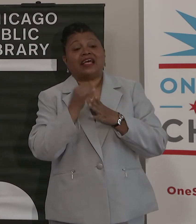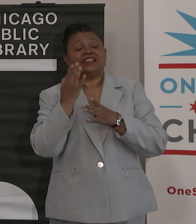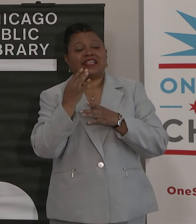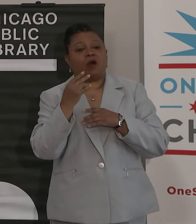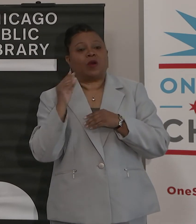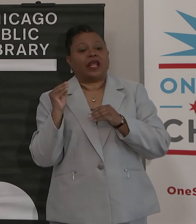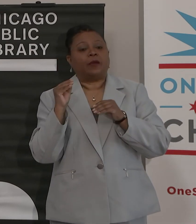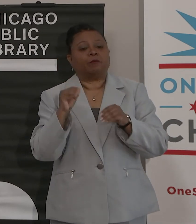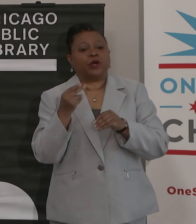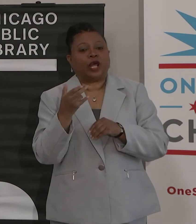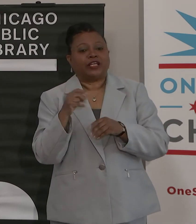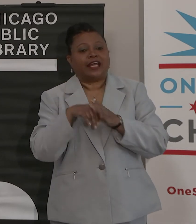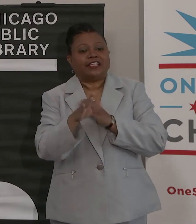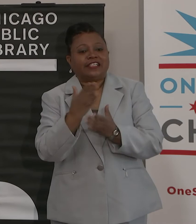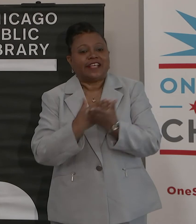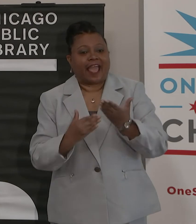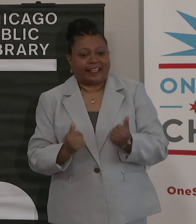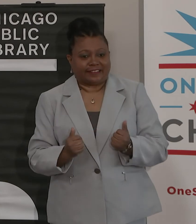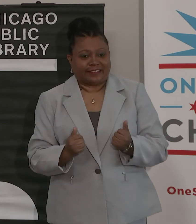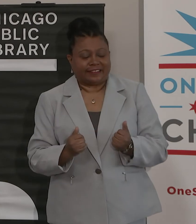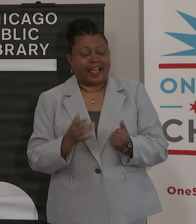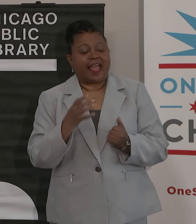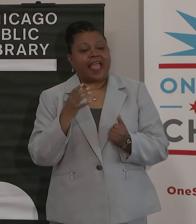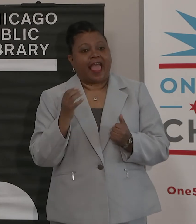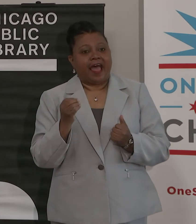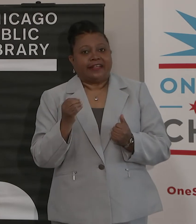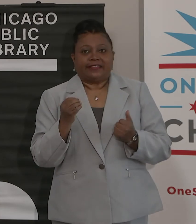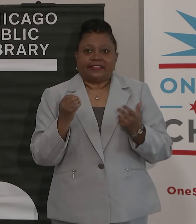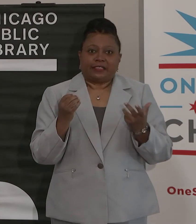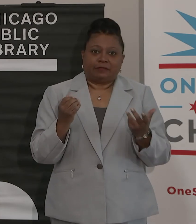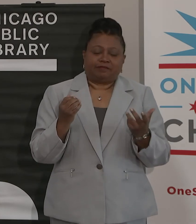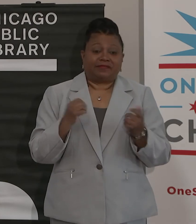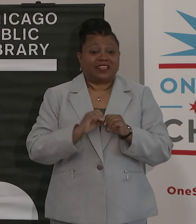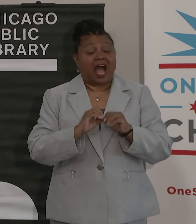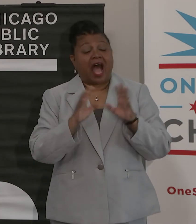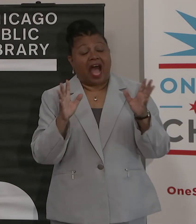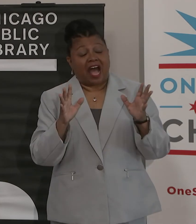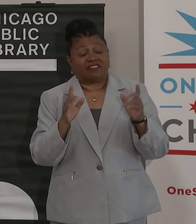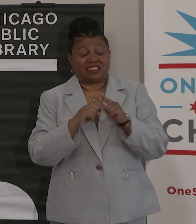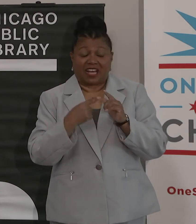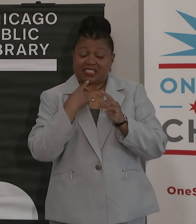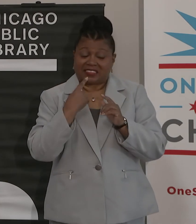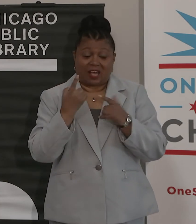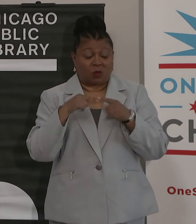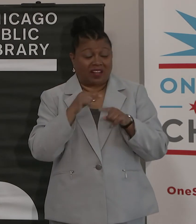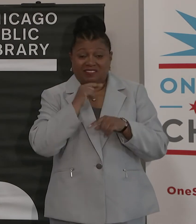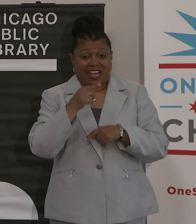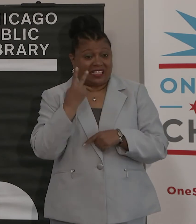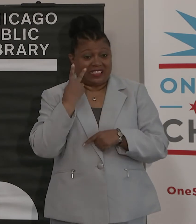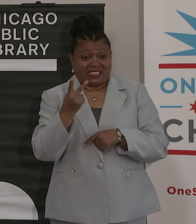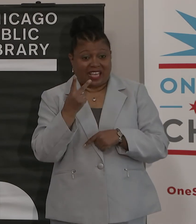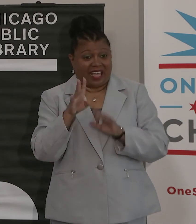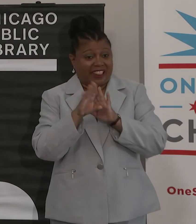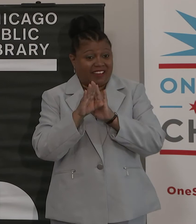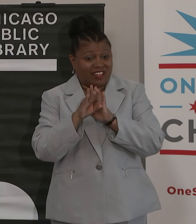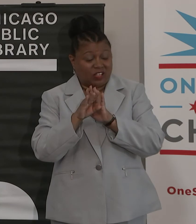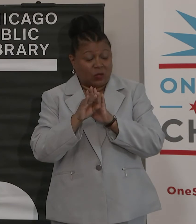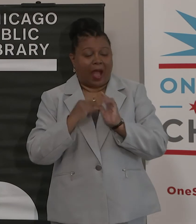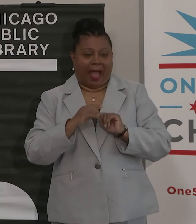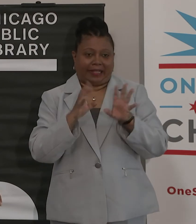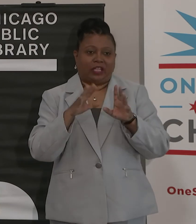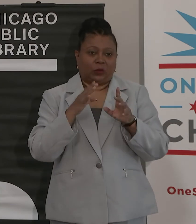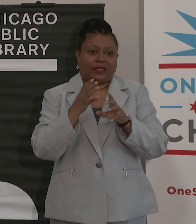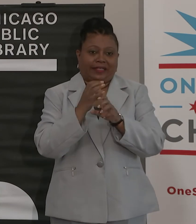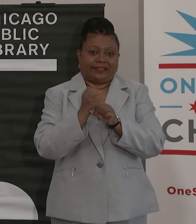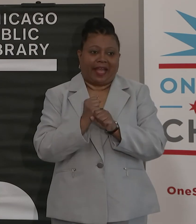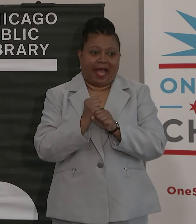somebody put a gun in his hand. And obviously, as I indicated, while I have not seen the video, I've clearly